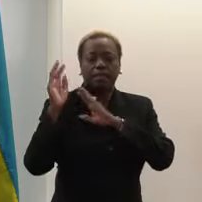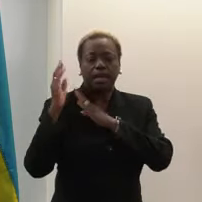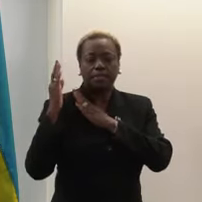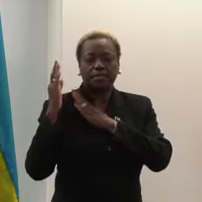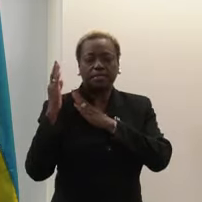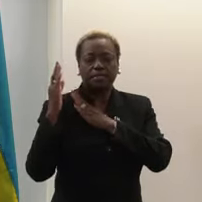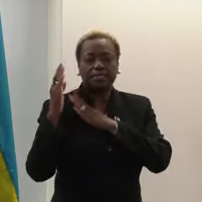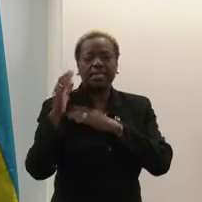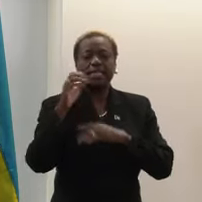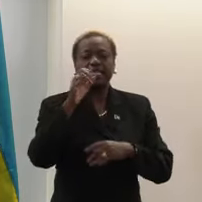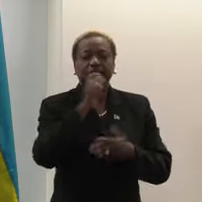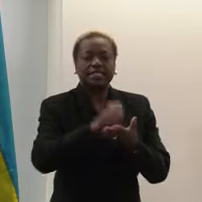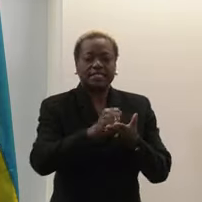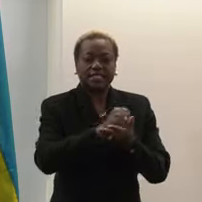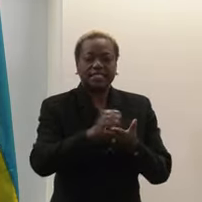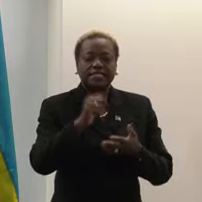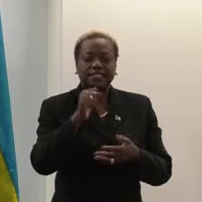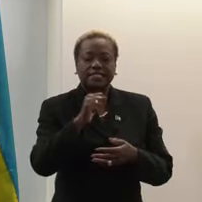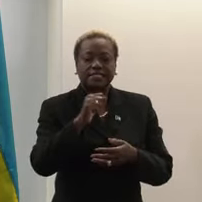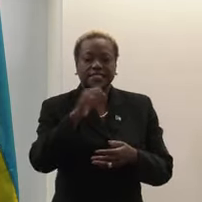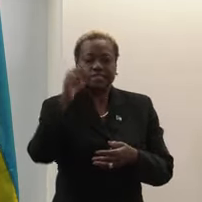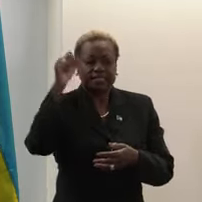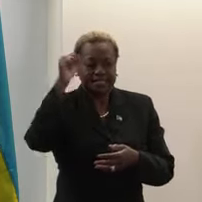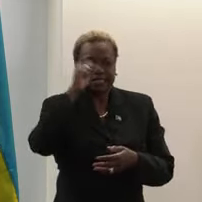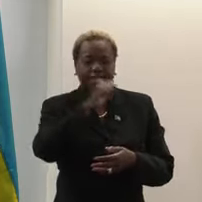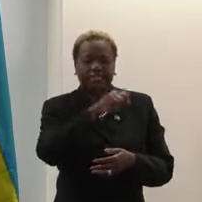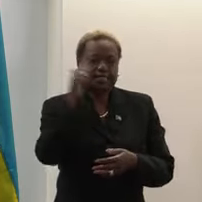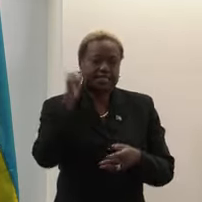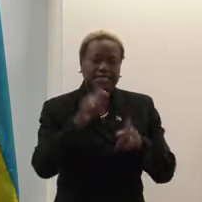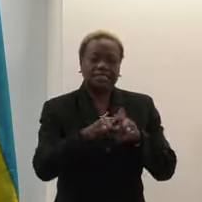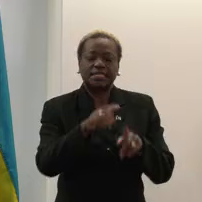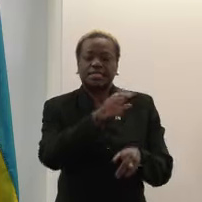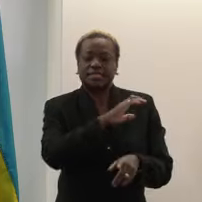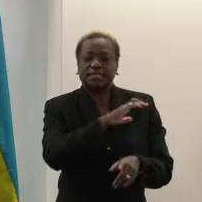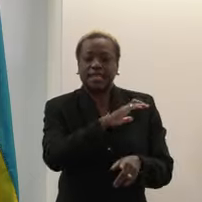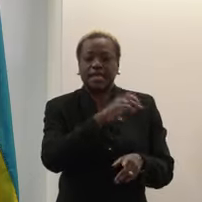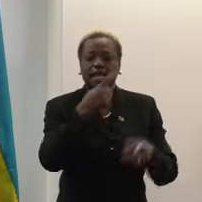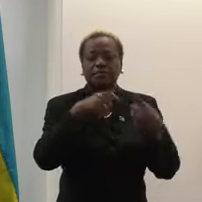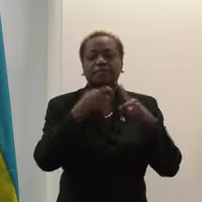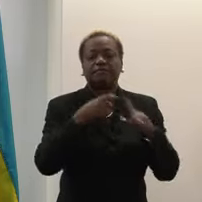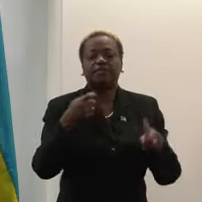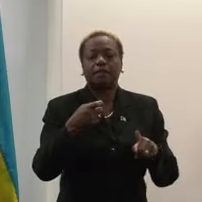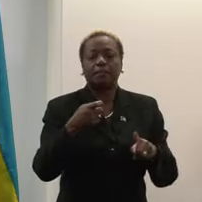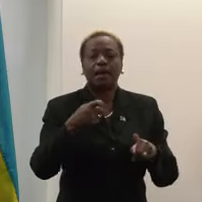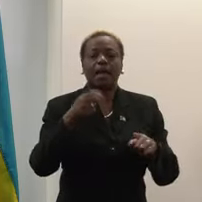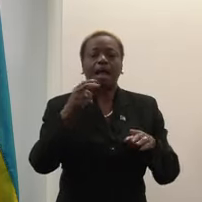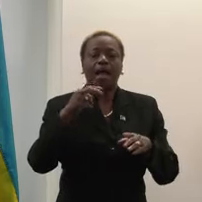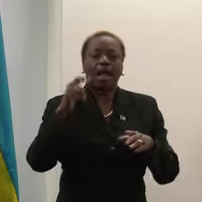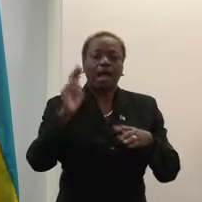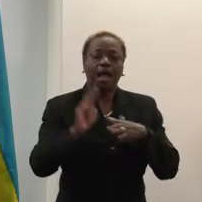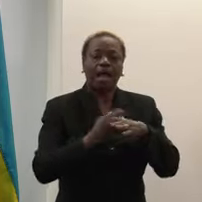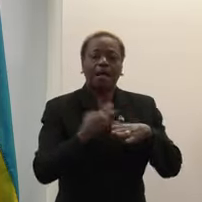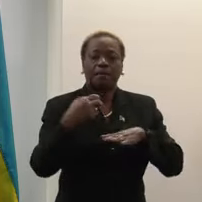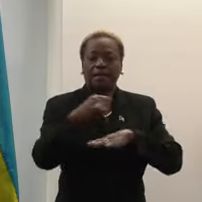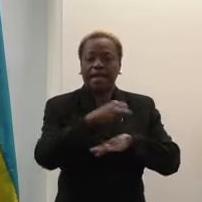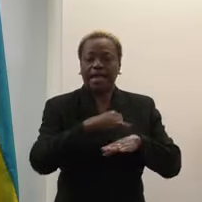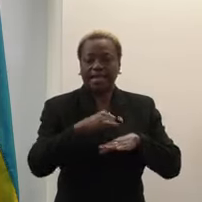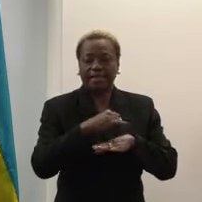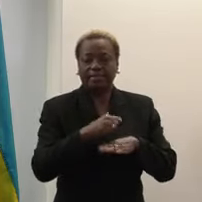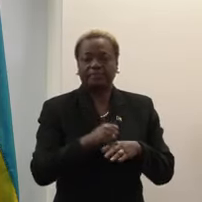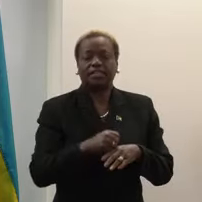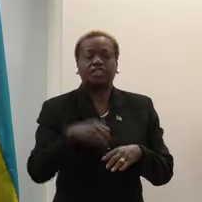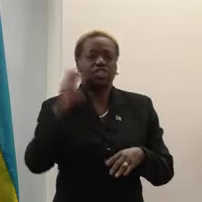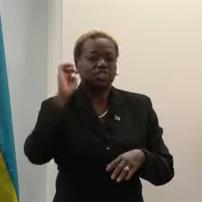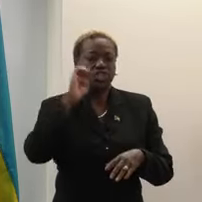hailed from Harbor Island. She was the daughter of Mrs. Romilla Albury and was an organist at